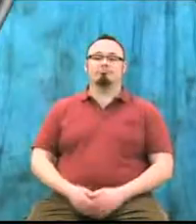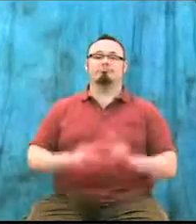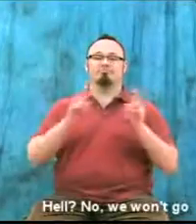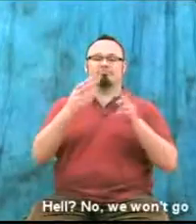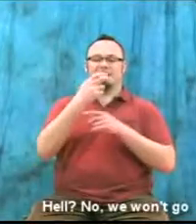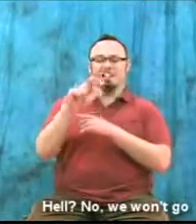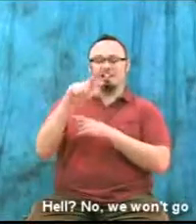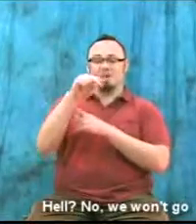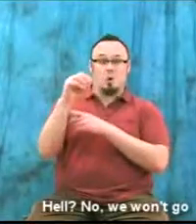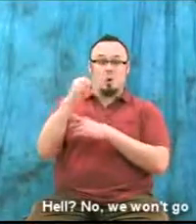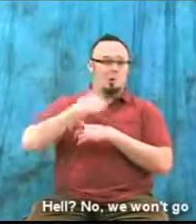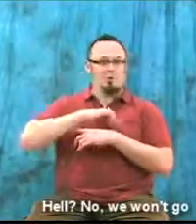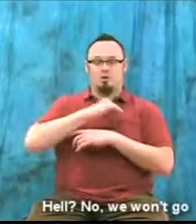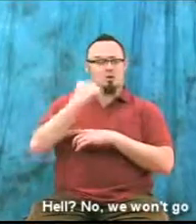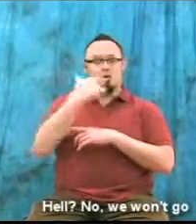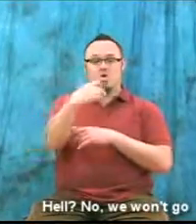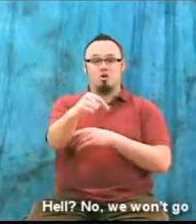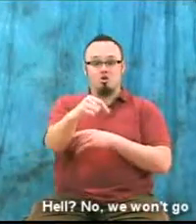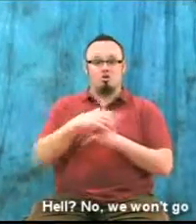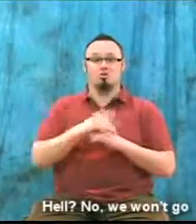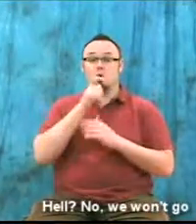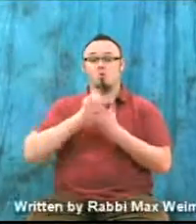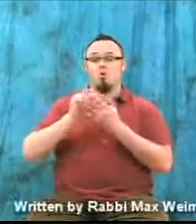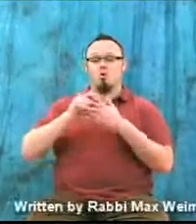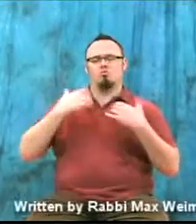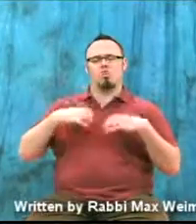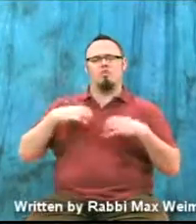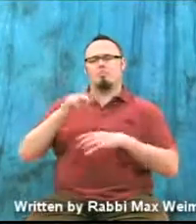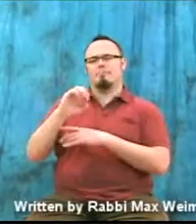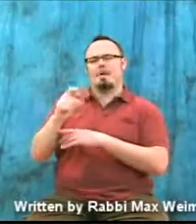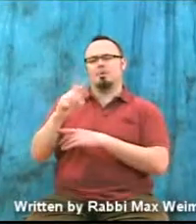Hell No, We Won't Go Written by Rabbi Max Wyman